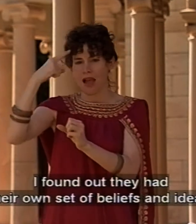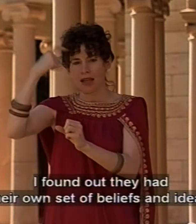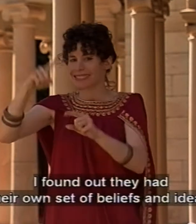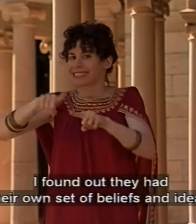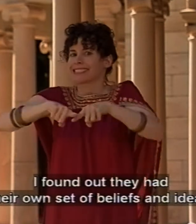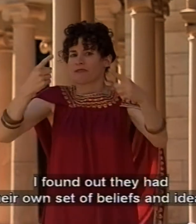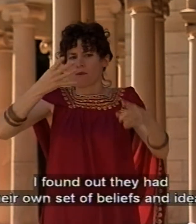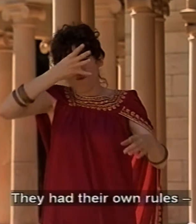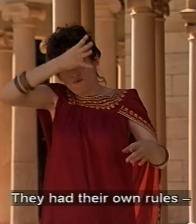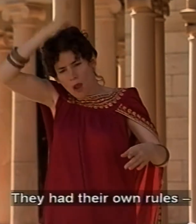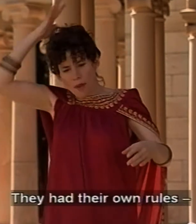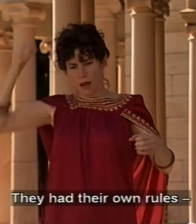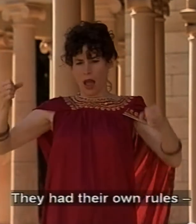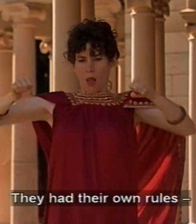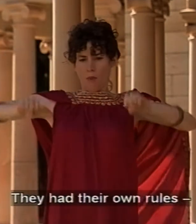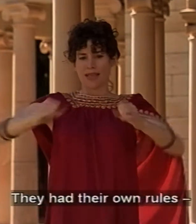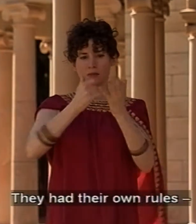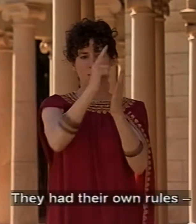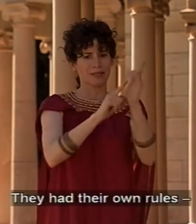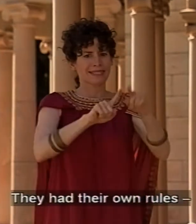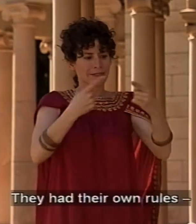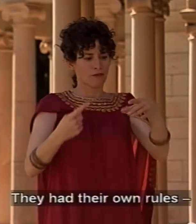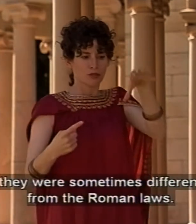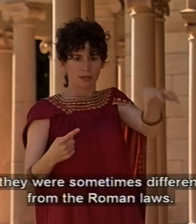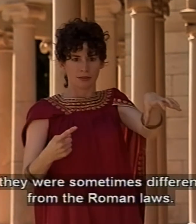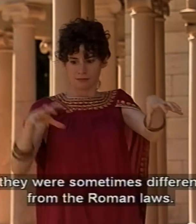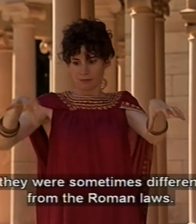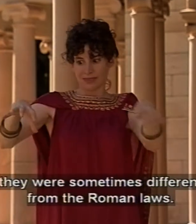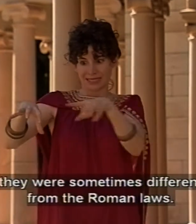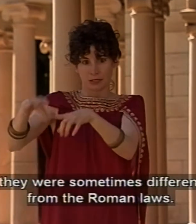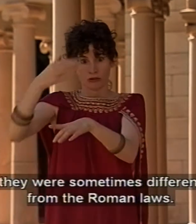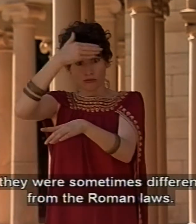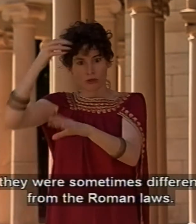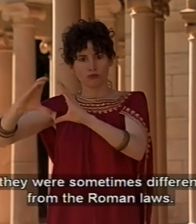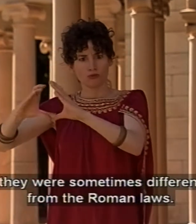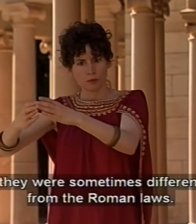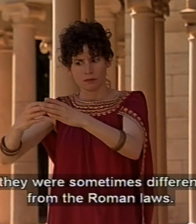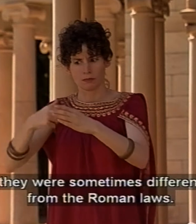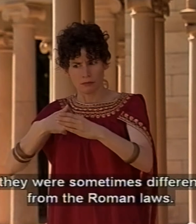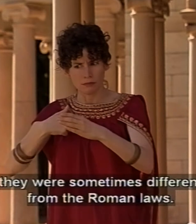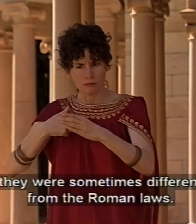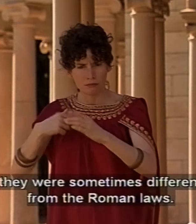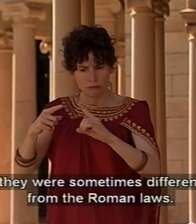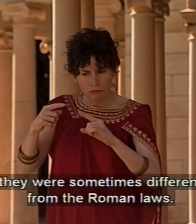ideas. They had their own rules, and they were sometimes different from the Roman laws.